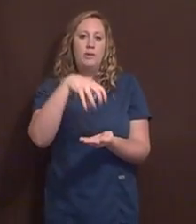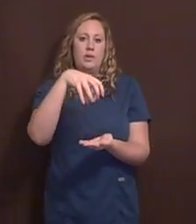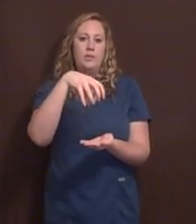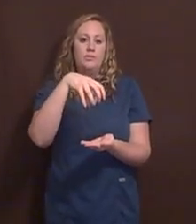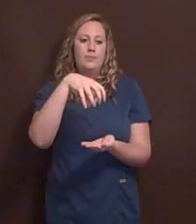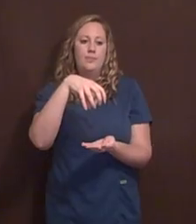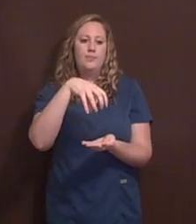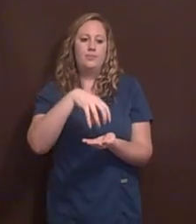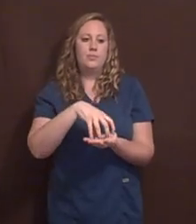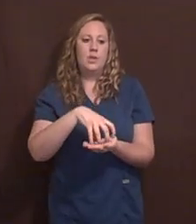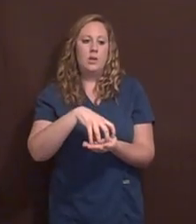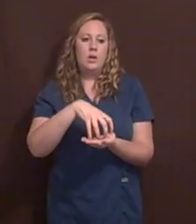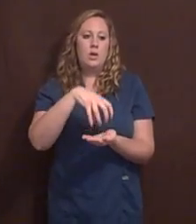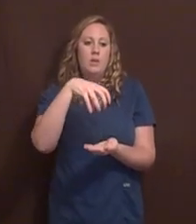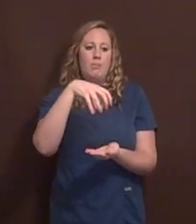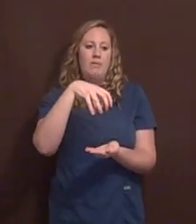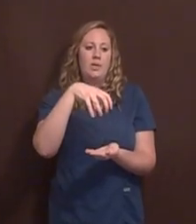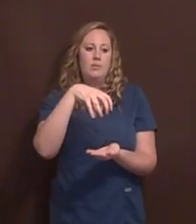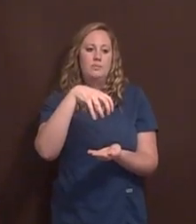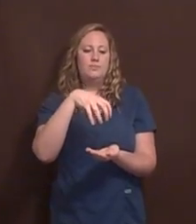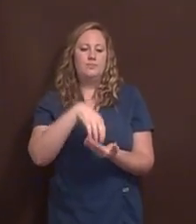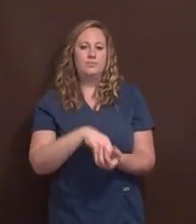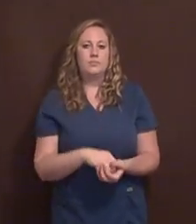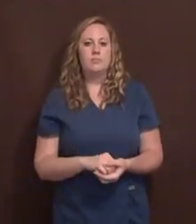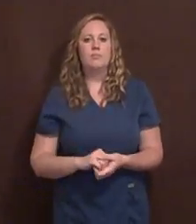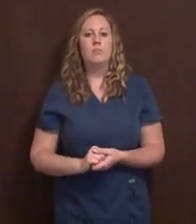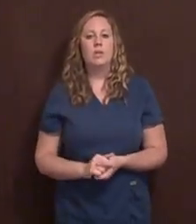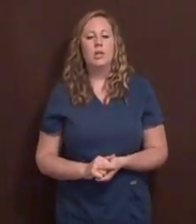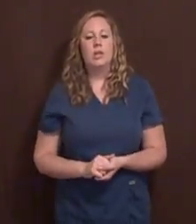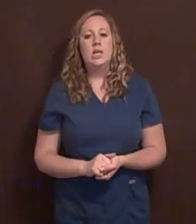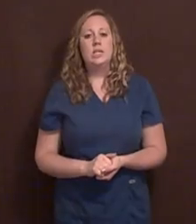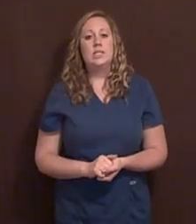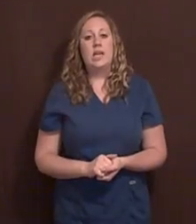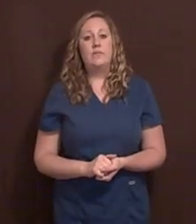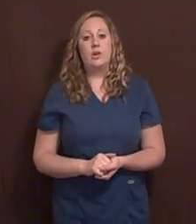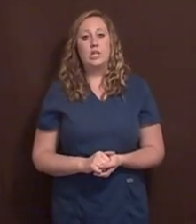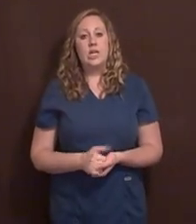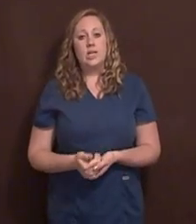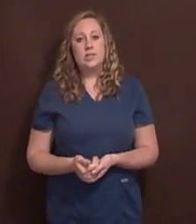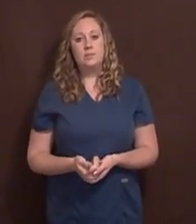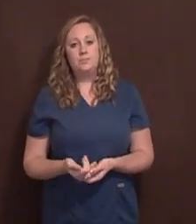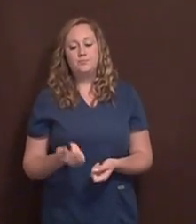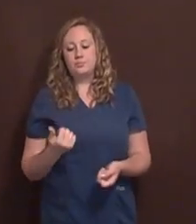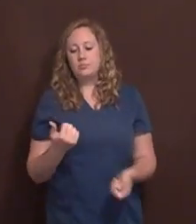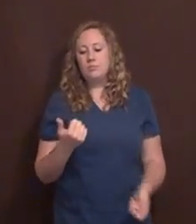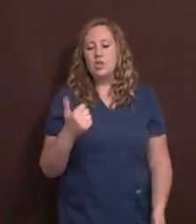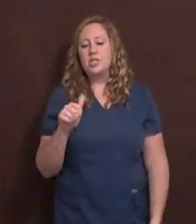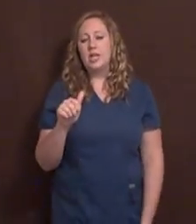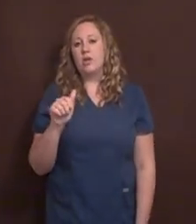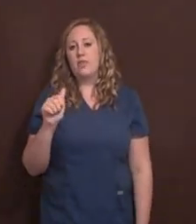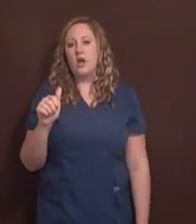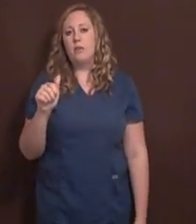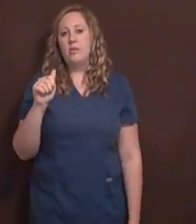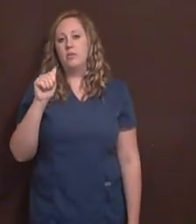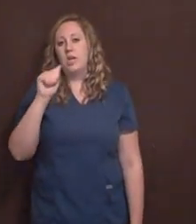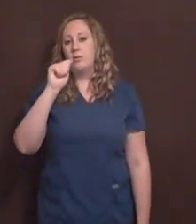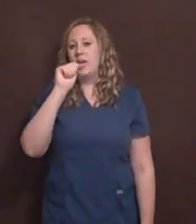Muffin. Muffin. The sign for nut, you're going to take your thumb of your dominant